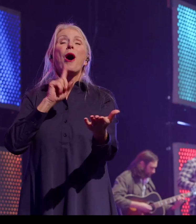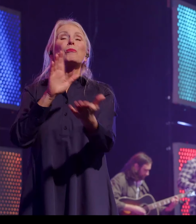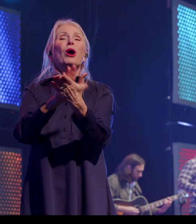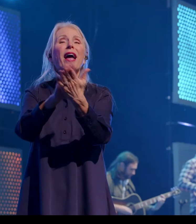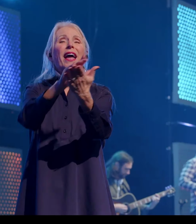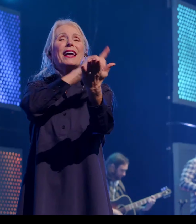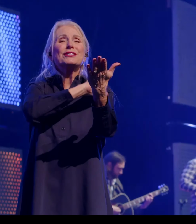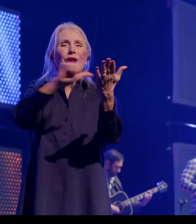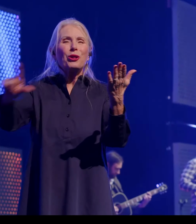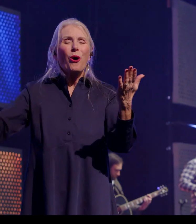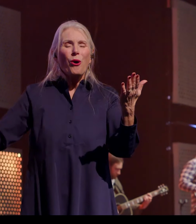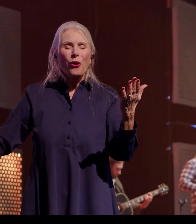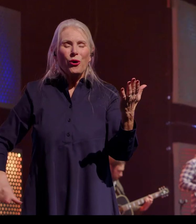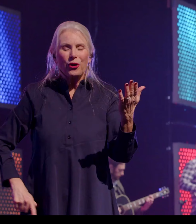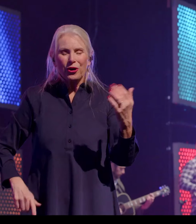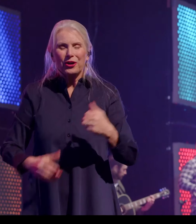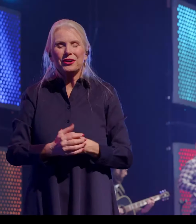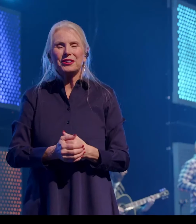Praise the Lord. Praise the Lord.